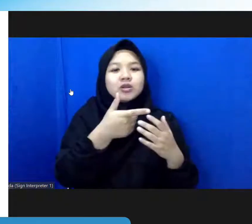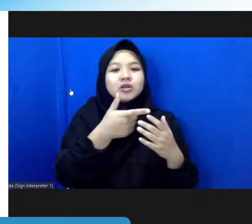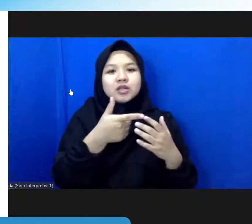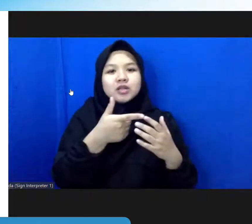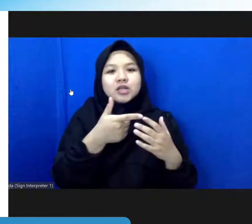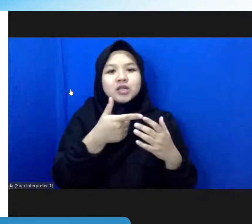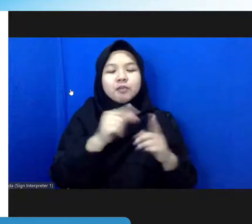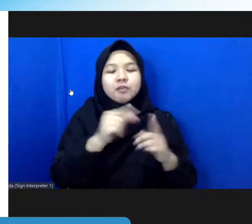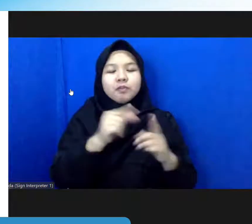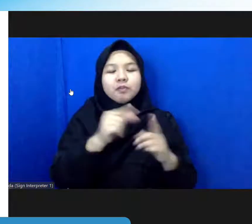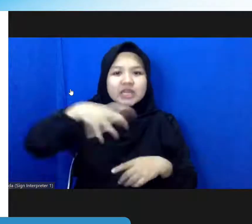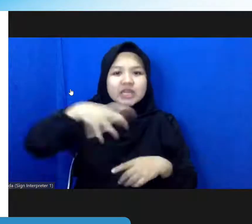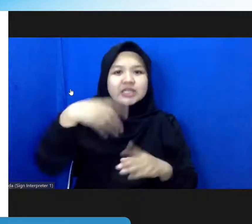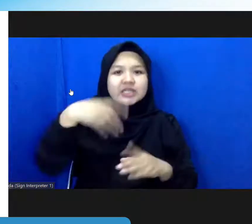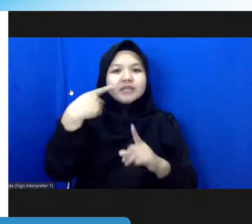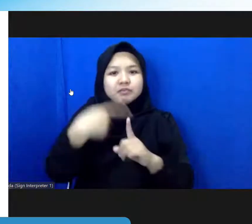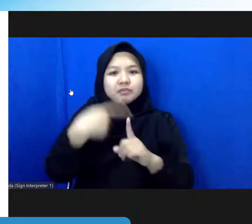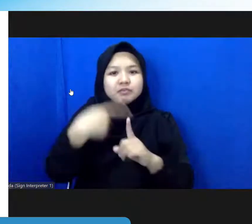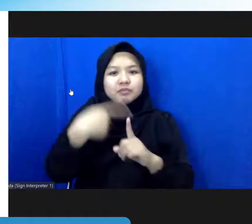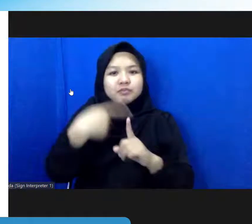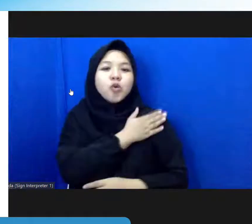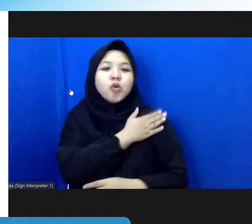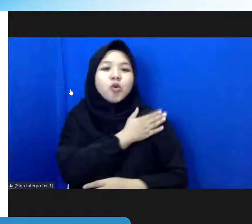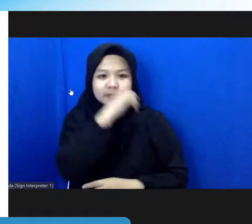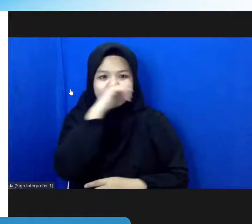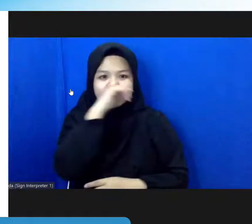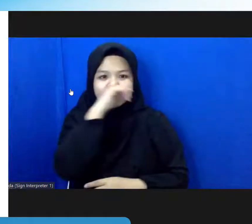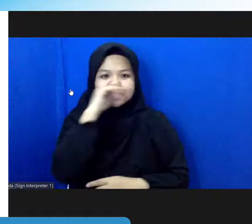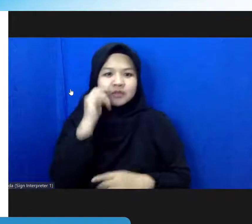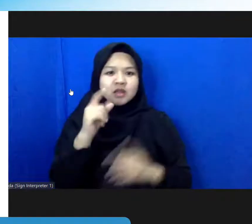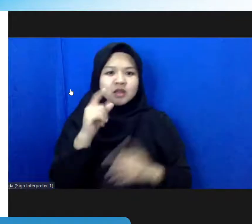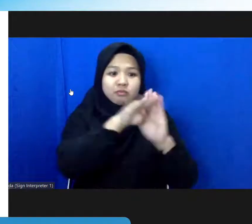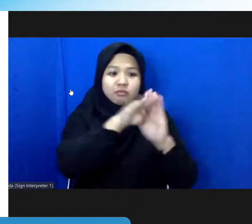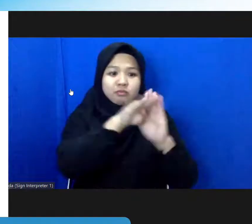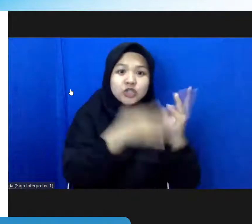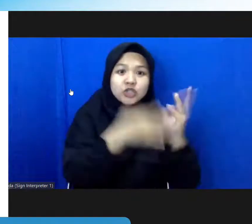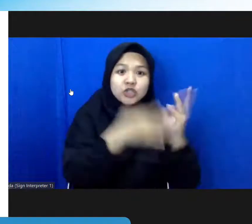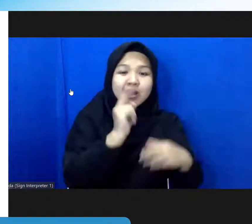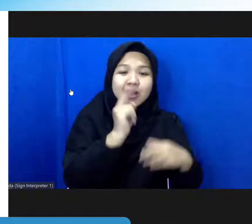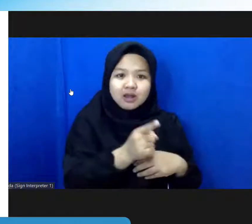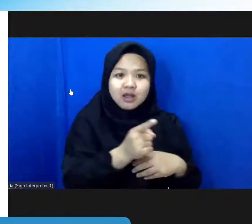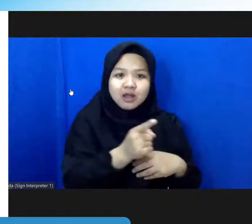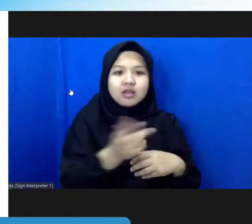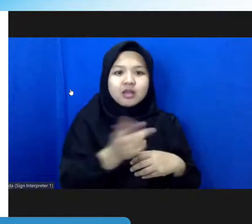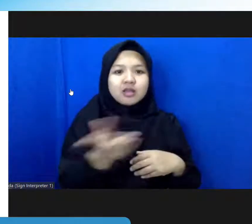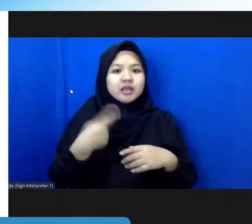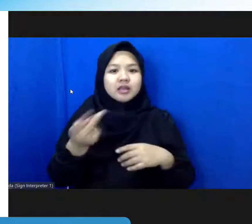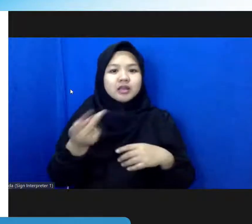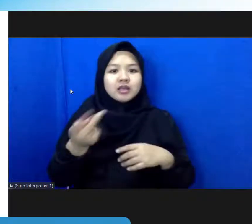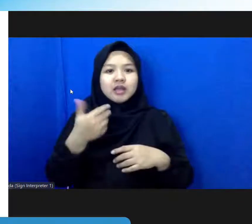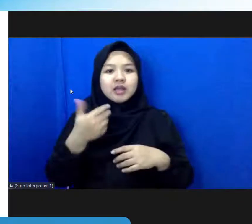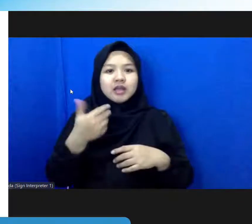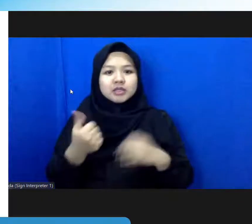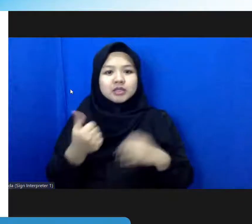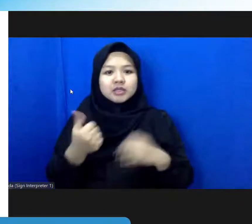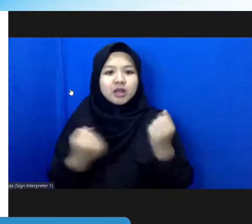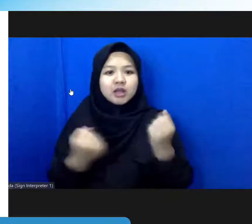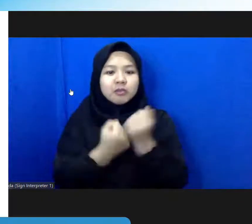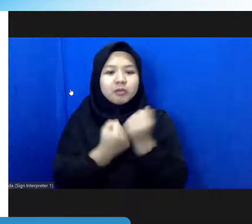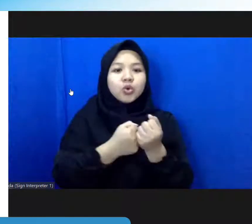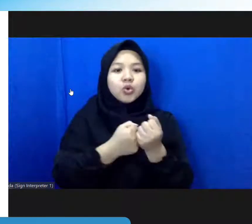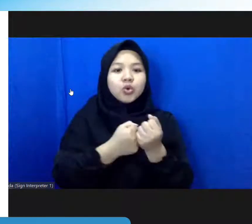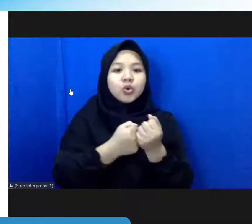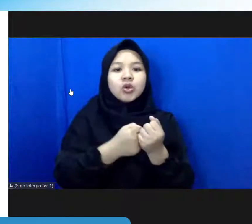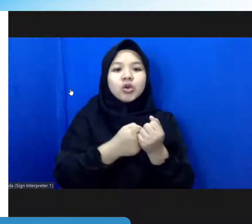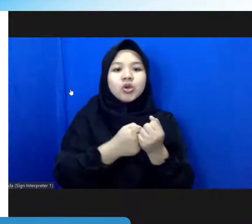level. And the policy is already there, so now we can support the local district